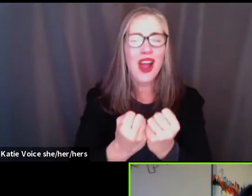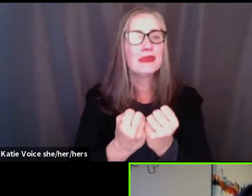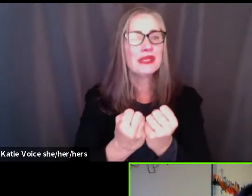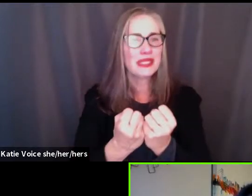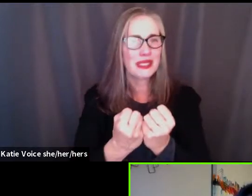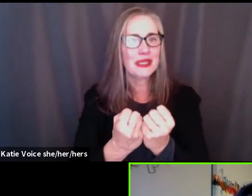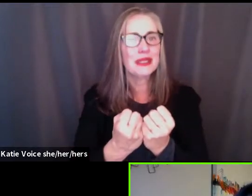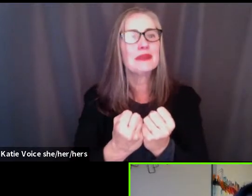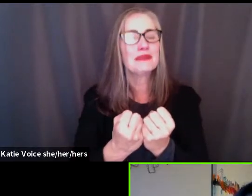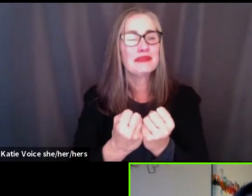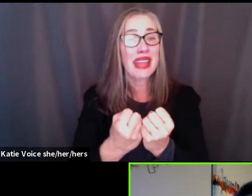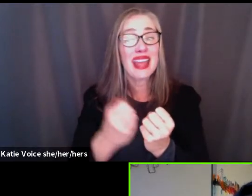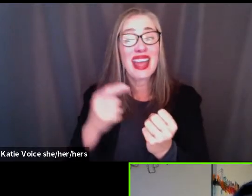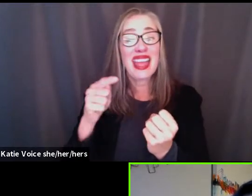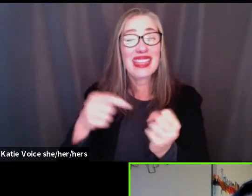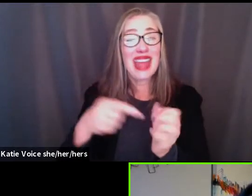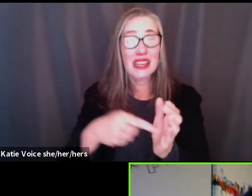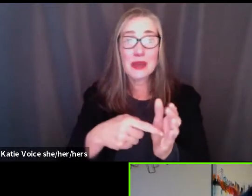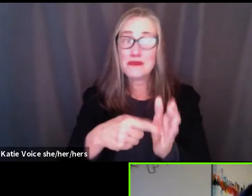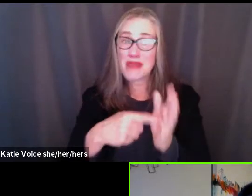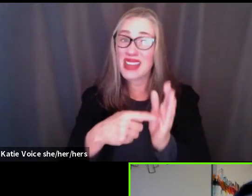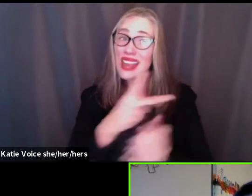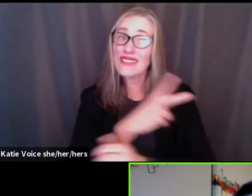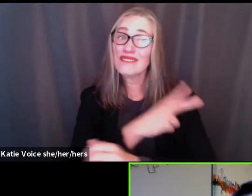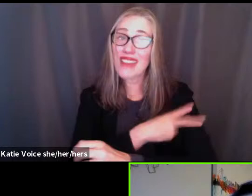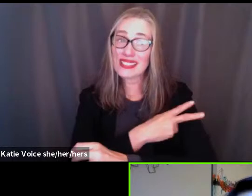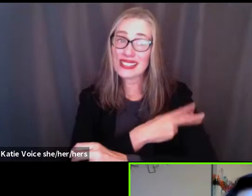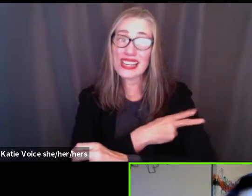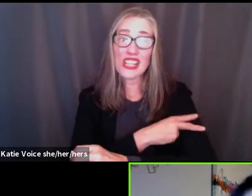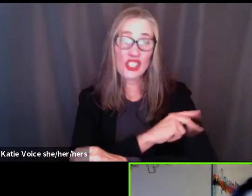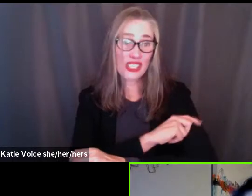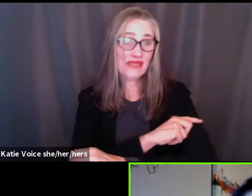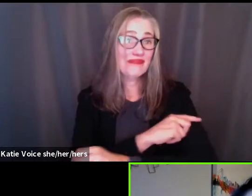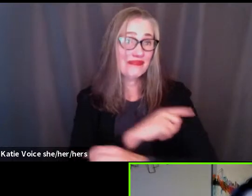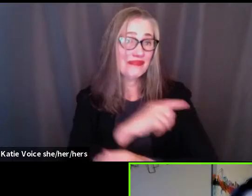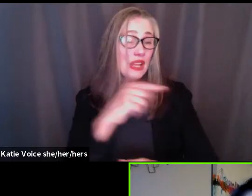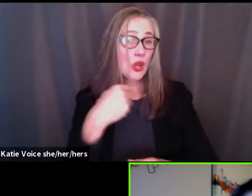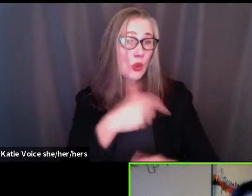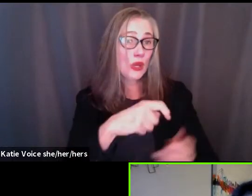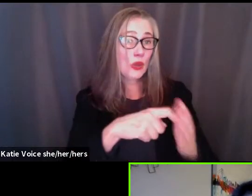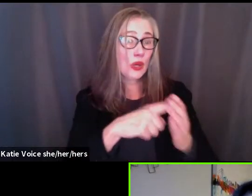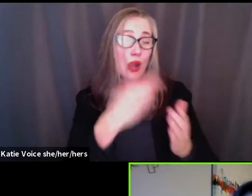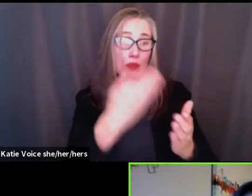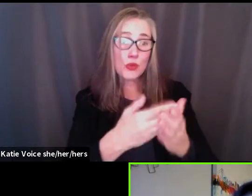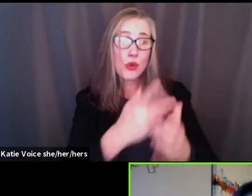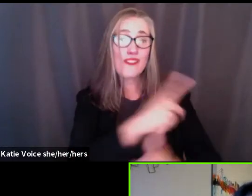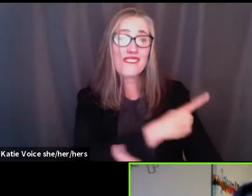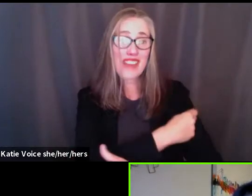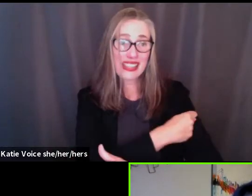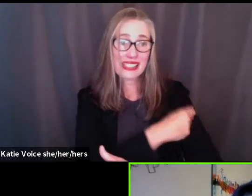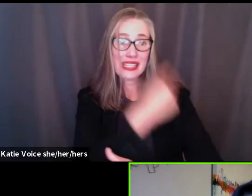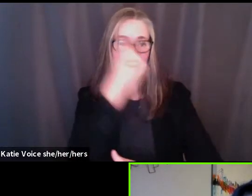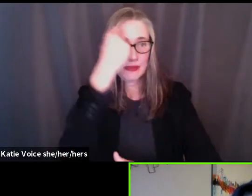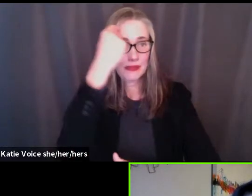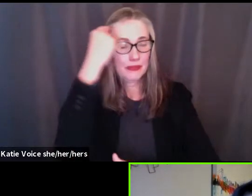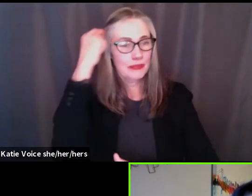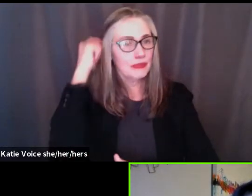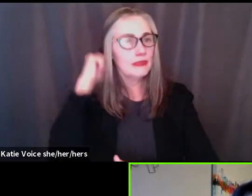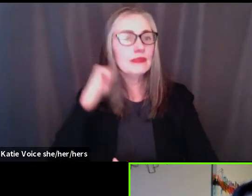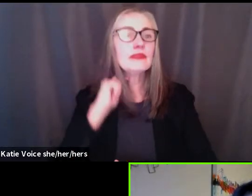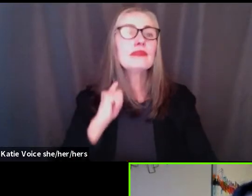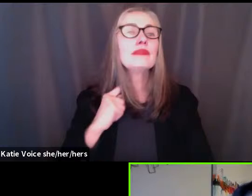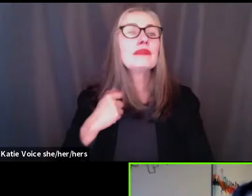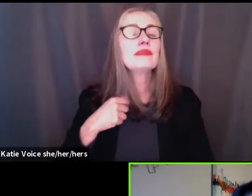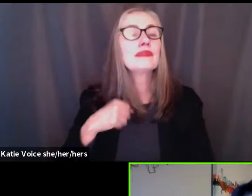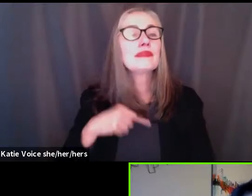have a mandated vaccination. So we will be requiring proof of vax for that. And